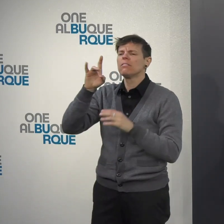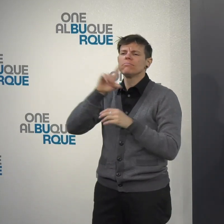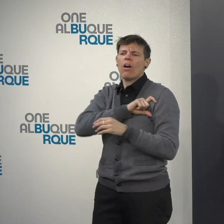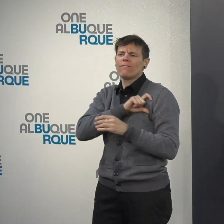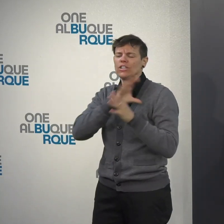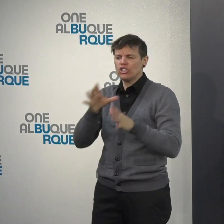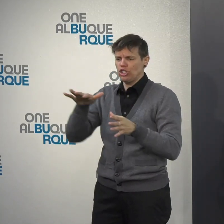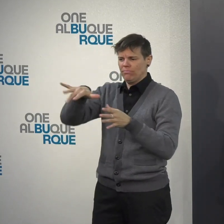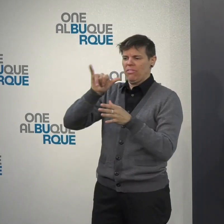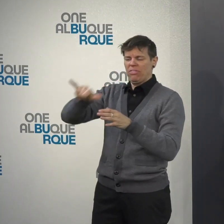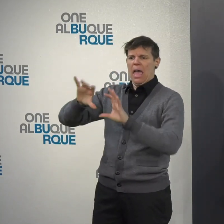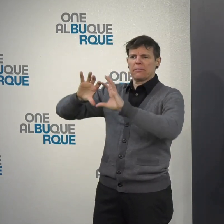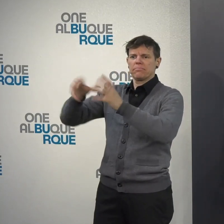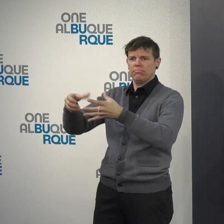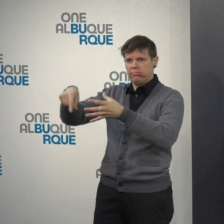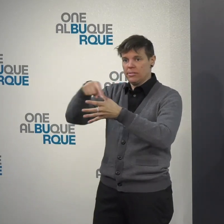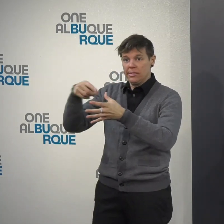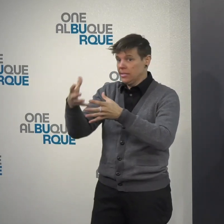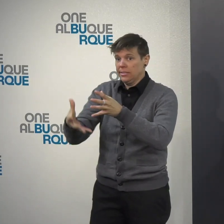self-isolation